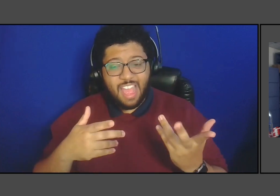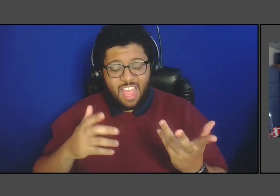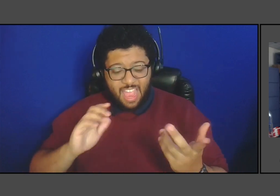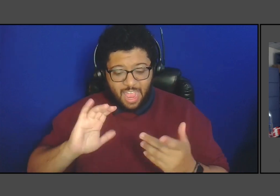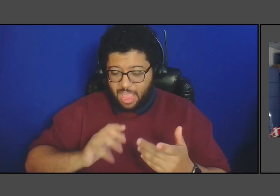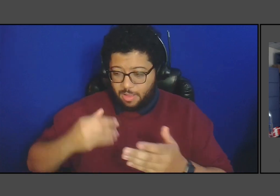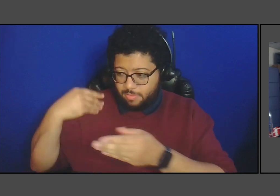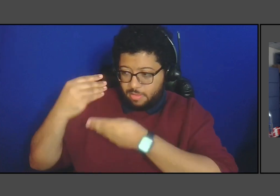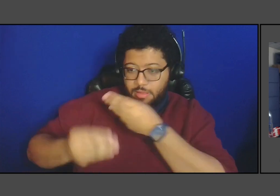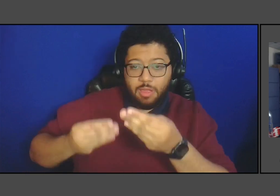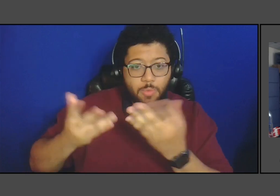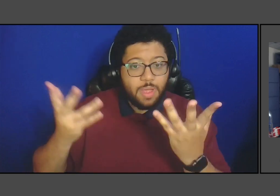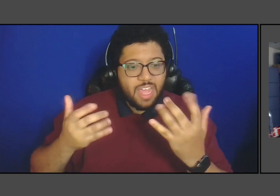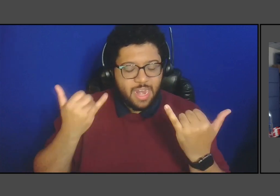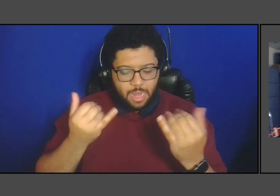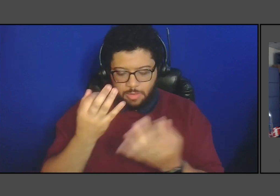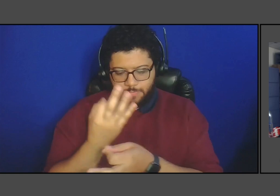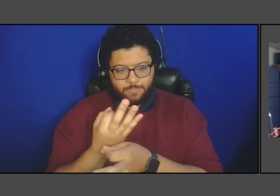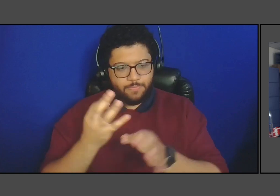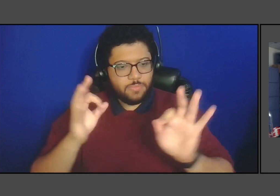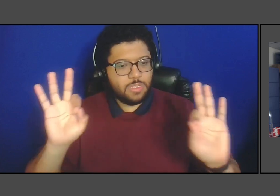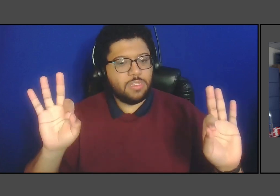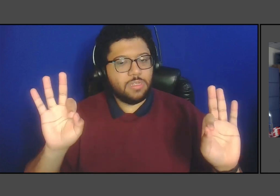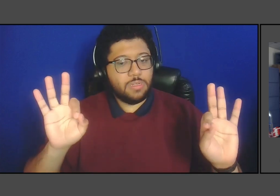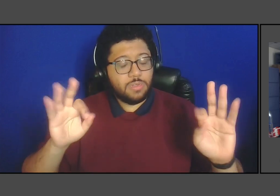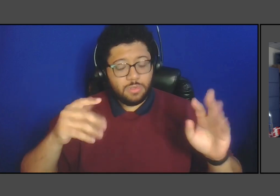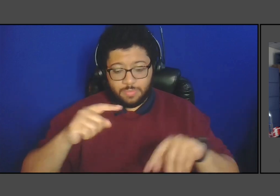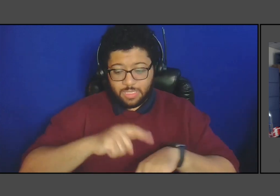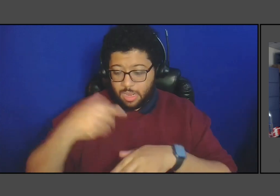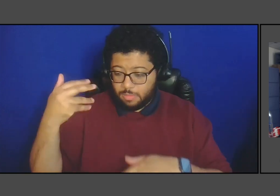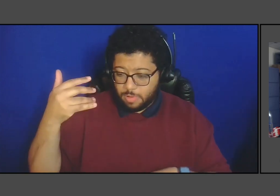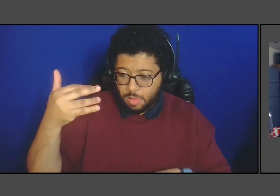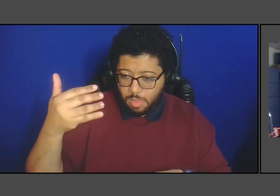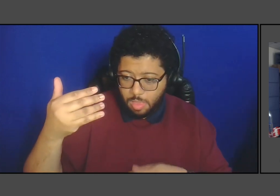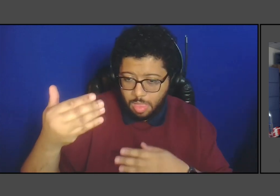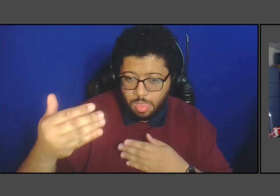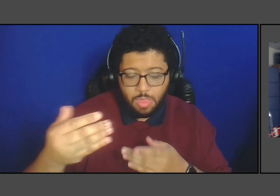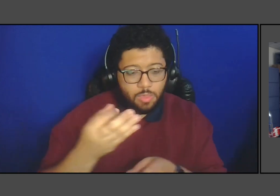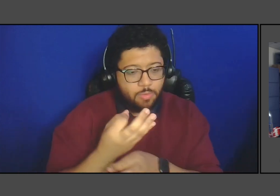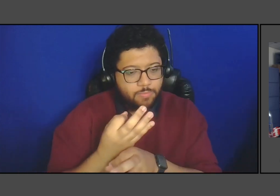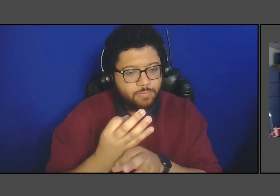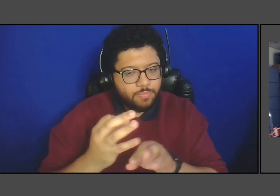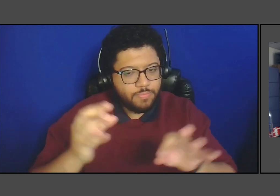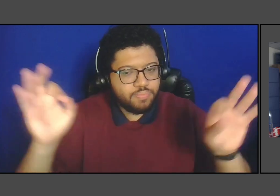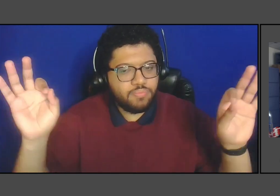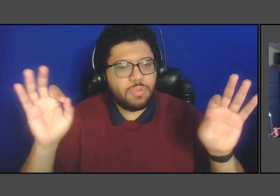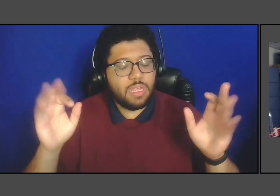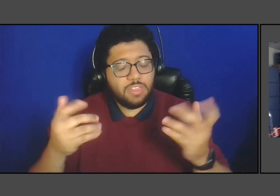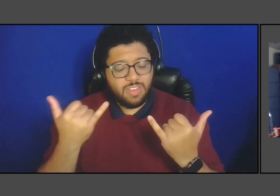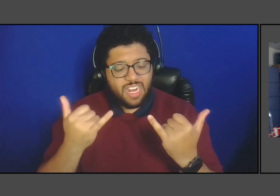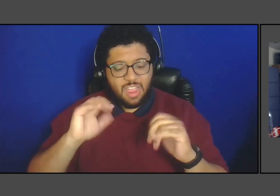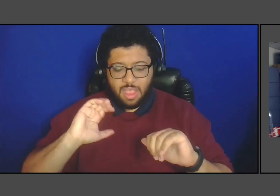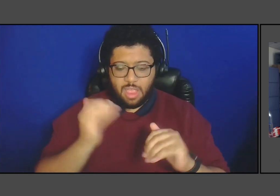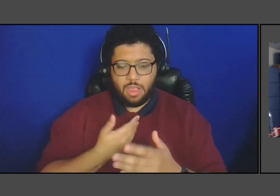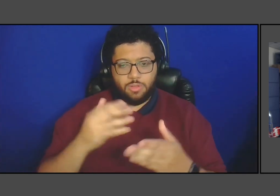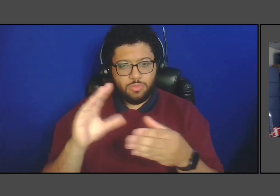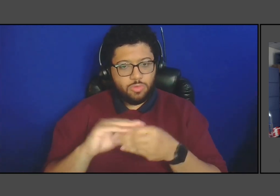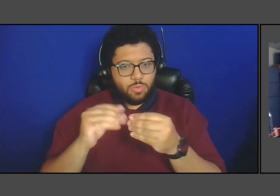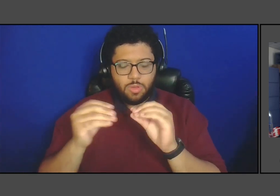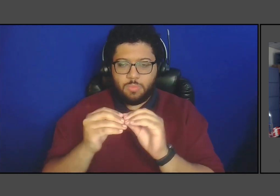did, to be able to reconstitute our stories and to make our experience more whole.